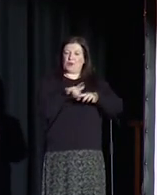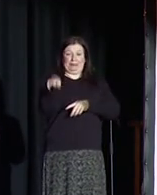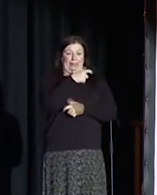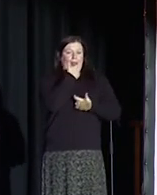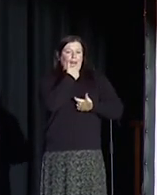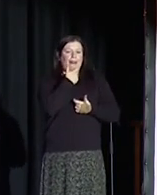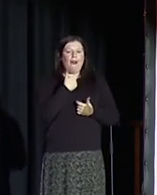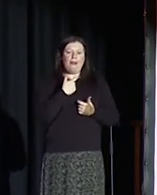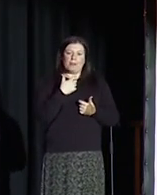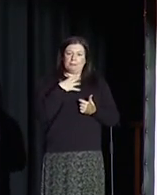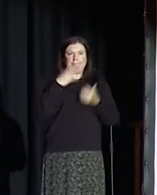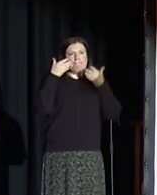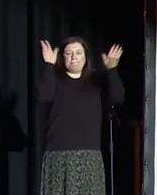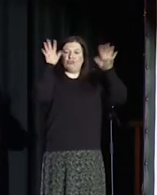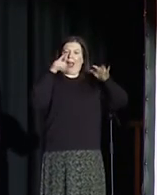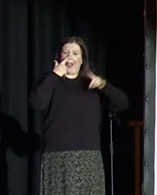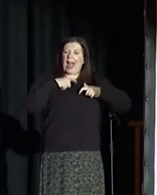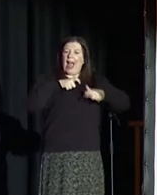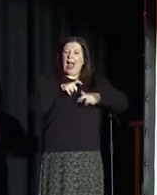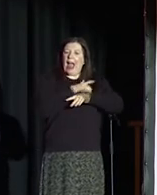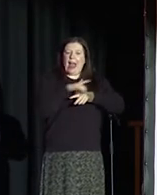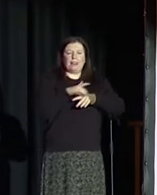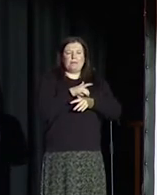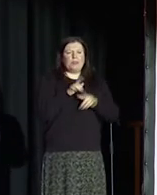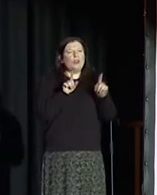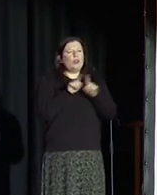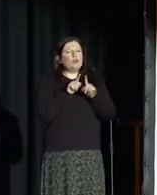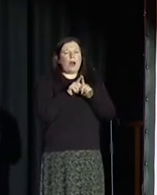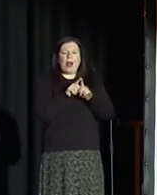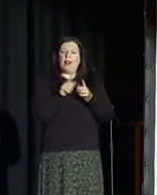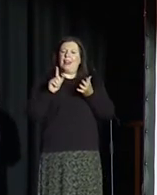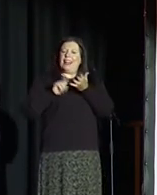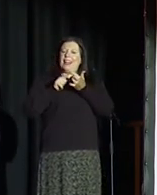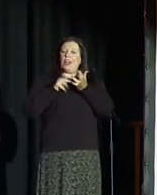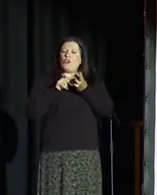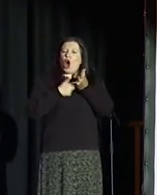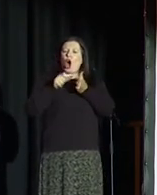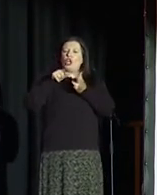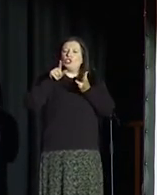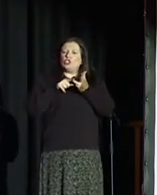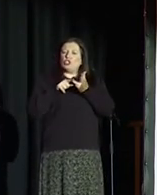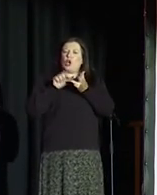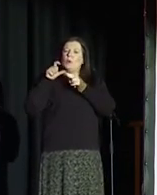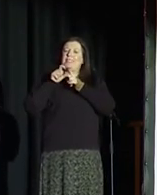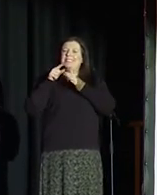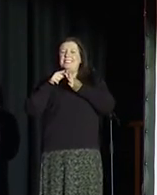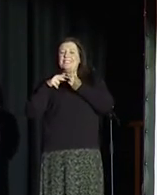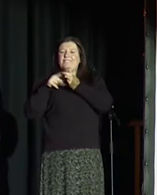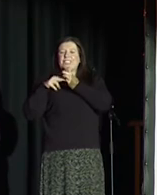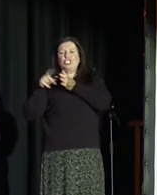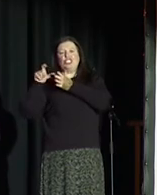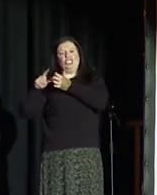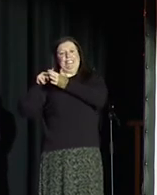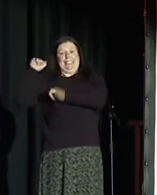And we'd like to develop the presence and the meaning of that Leonardo da Vinci-inspired bridge-building activity throughout